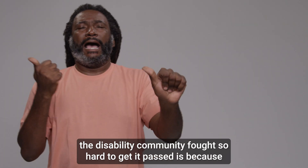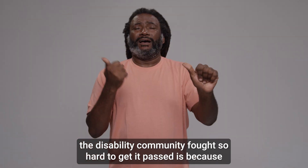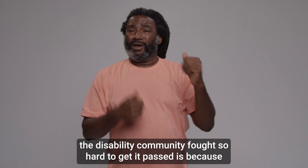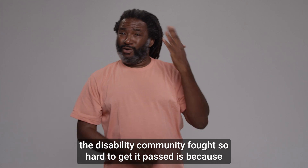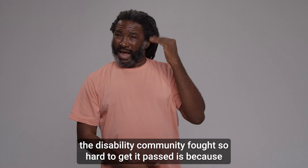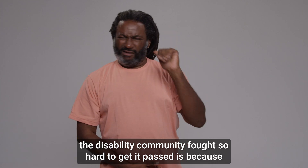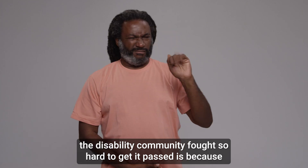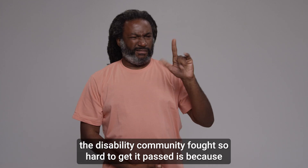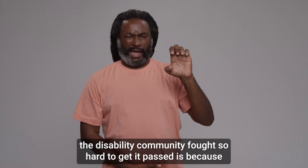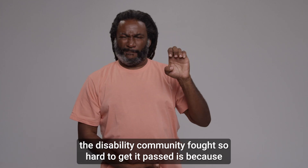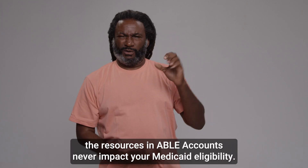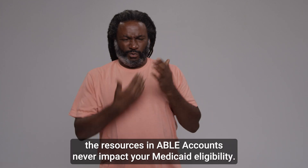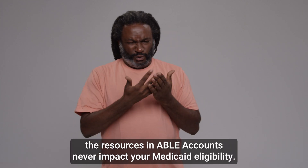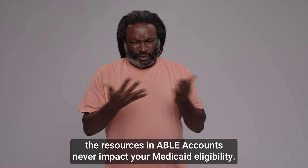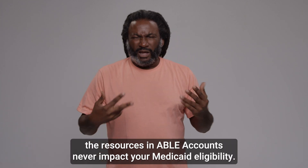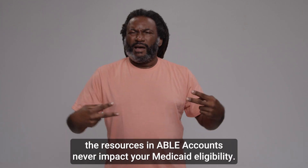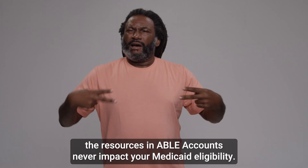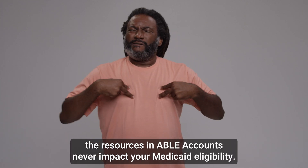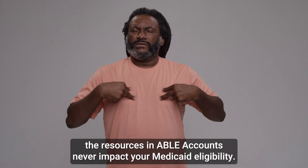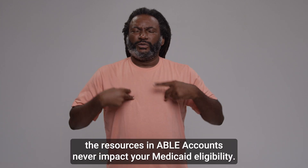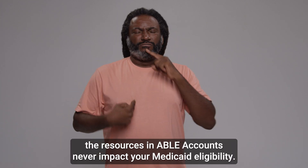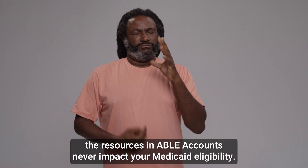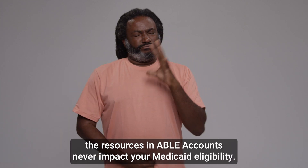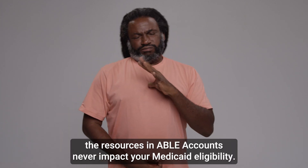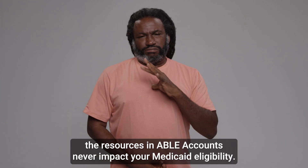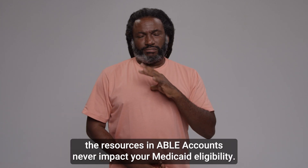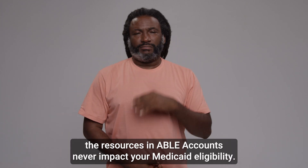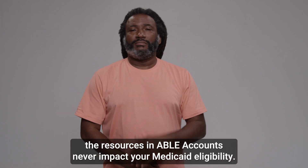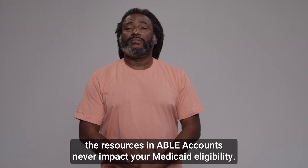the resources in ABLE accounts never impact your Medicaid eligibility.